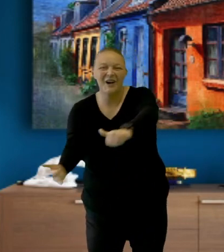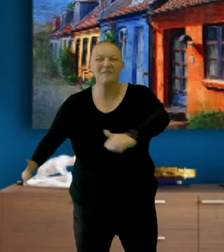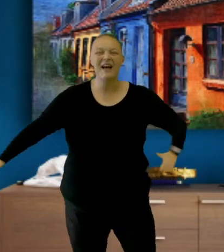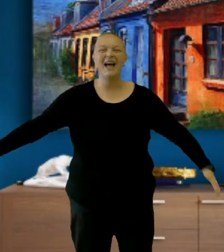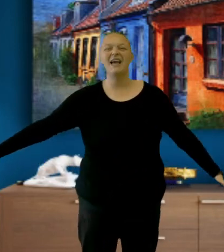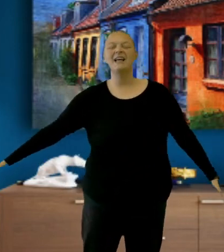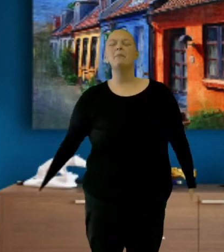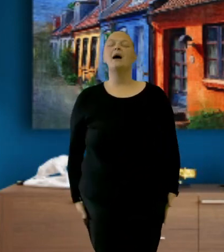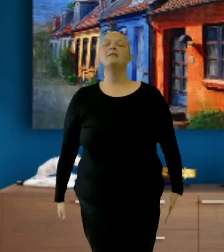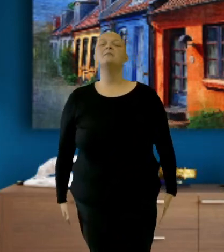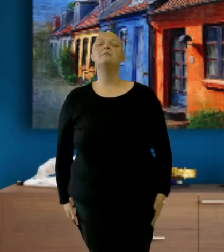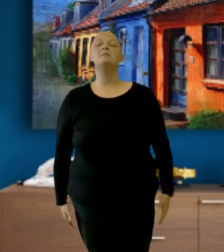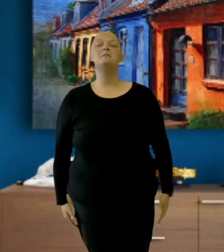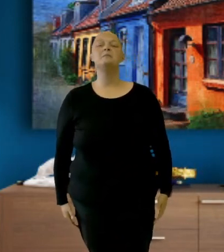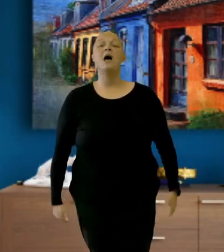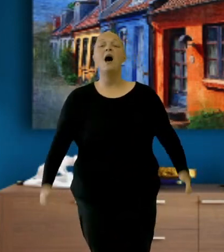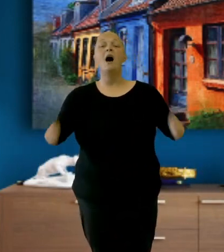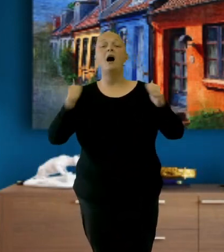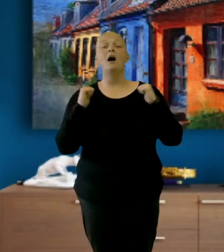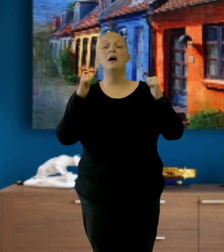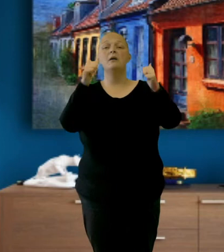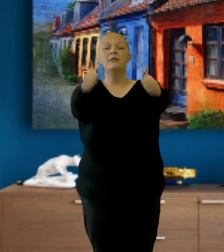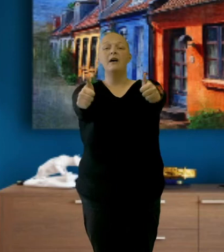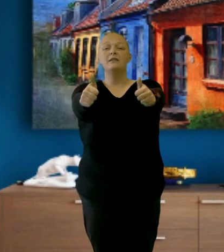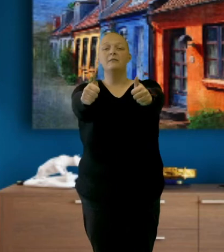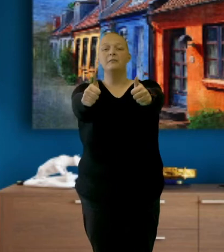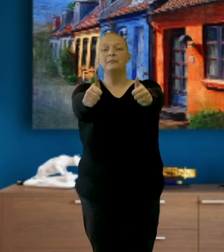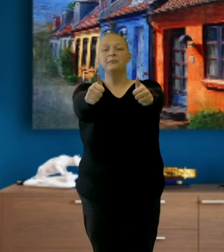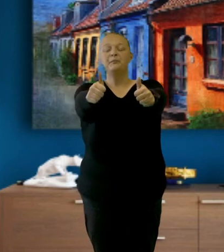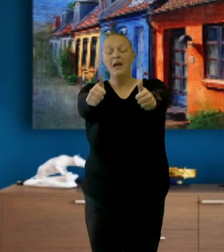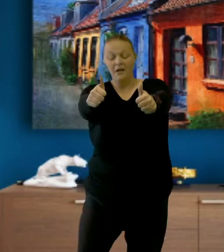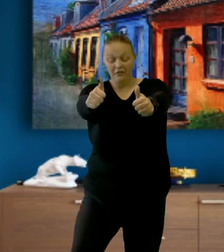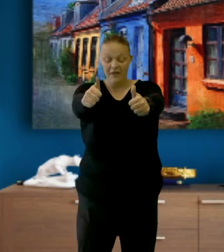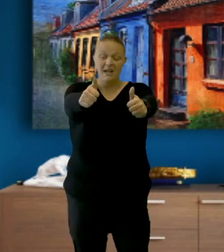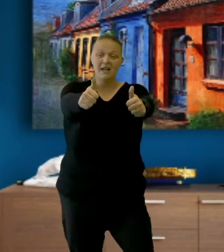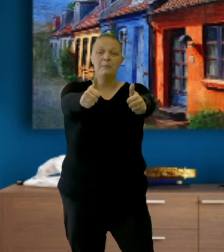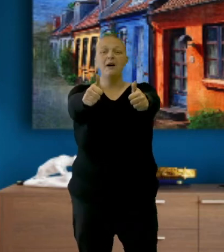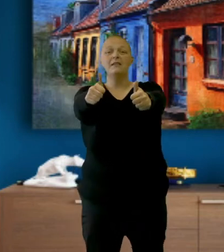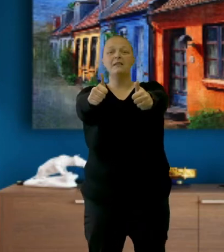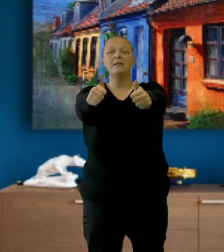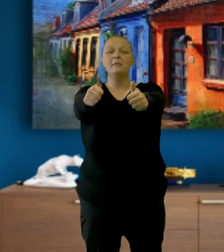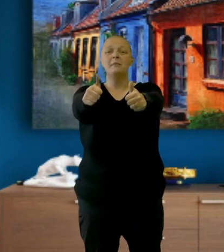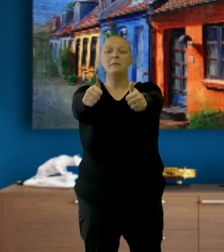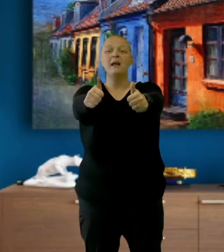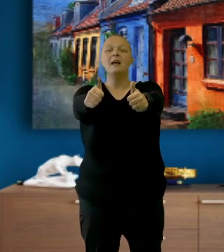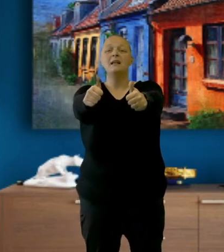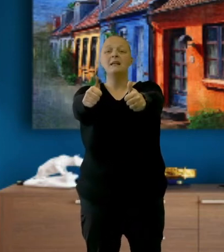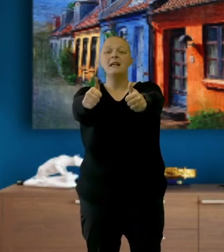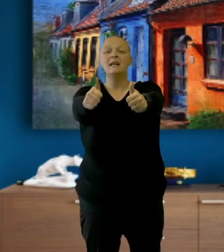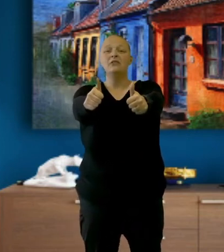dum-diddy-dum-diddy-dum-dum-dum. Hang about, arms out, feet apart, knees